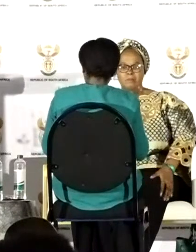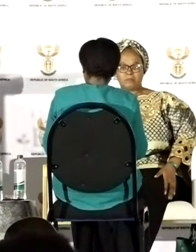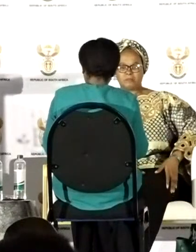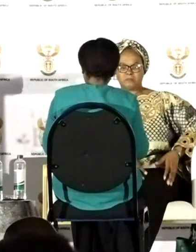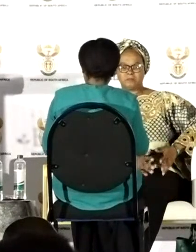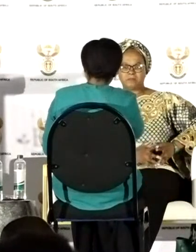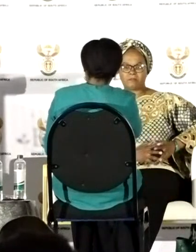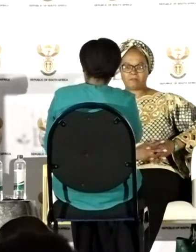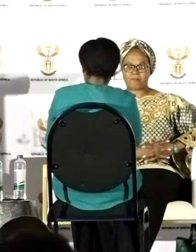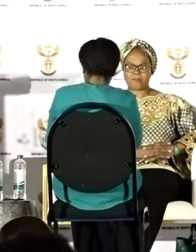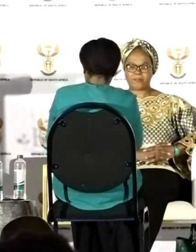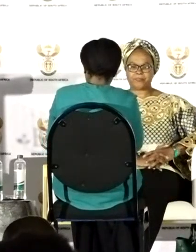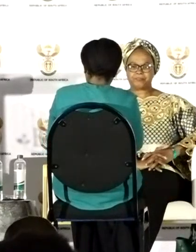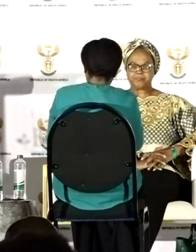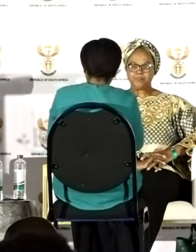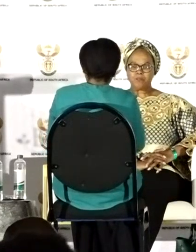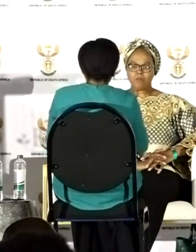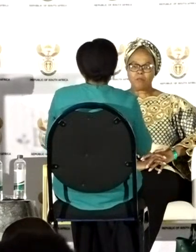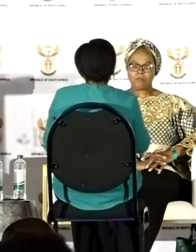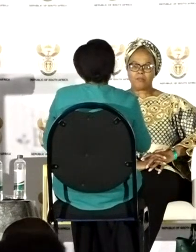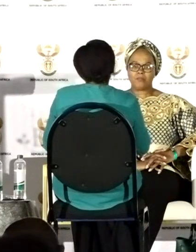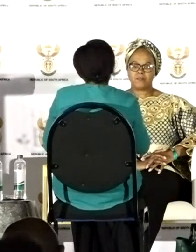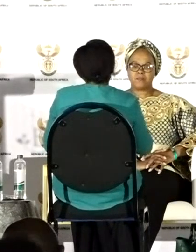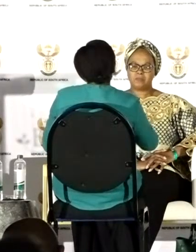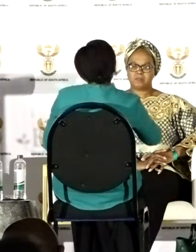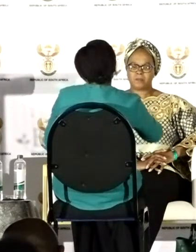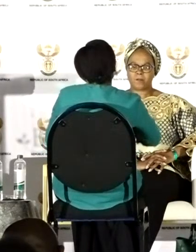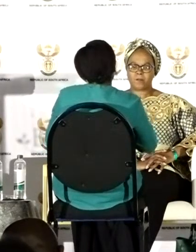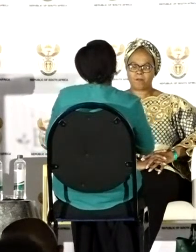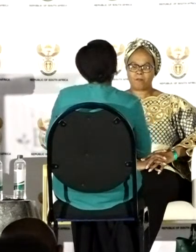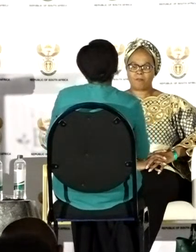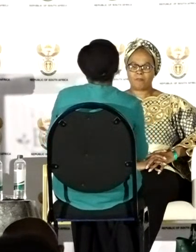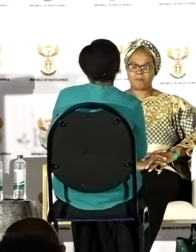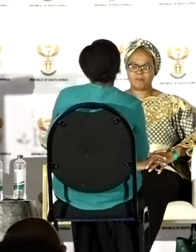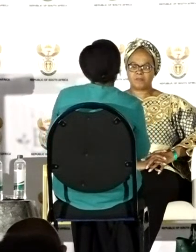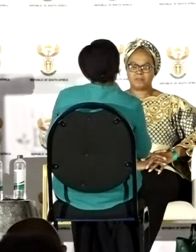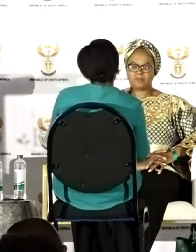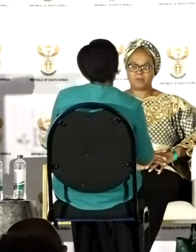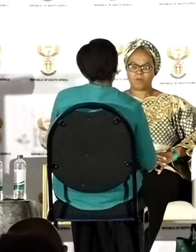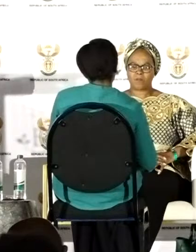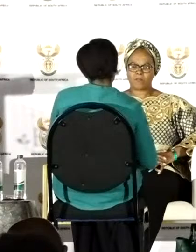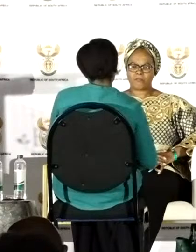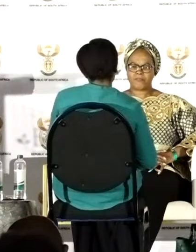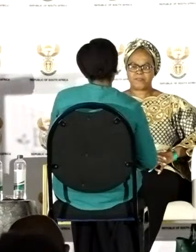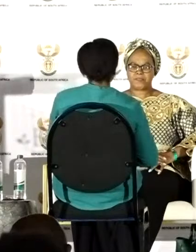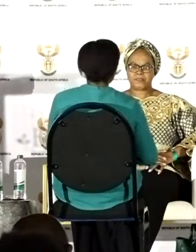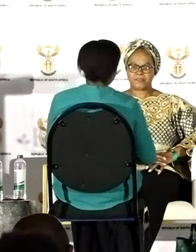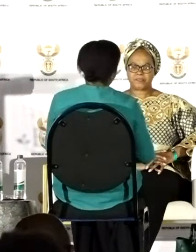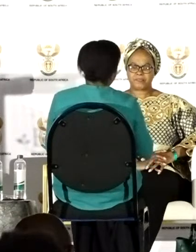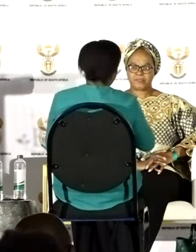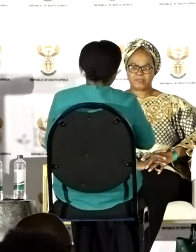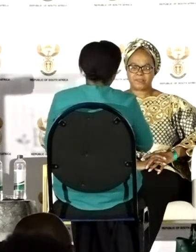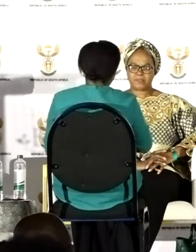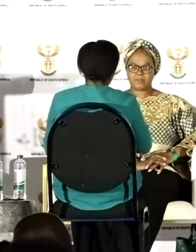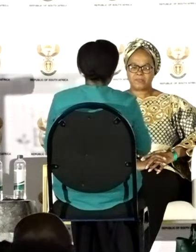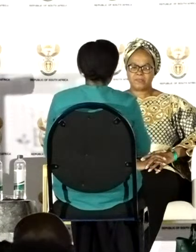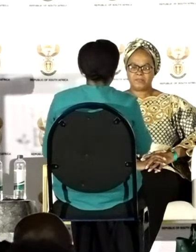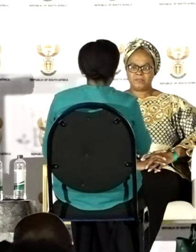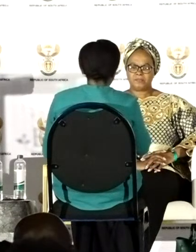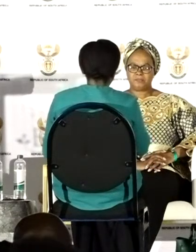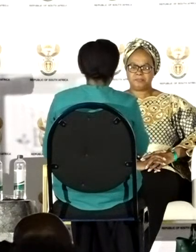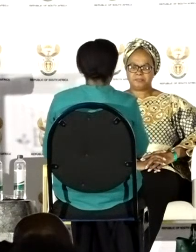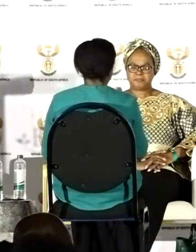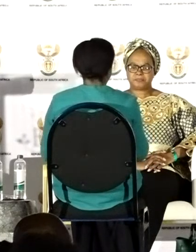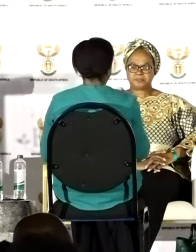summary of the definition of disability. Disability is an experience that arises out of the interaction between a